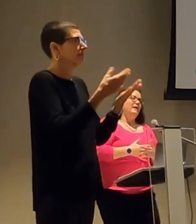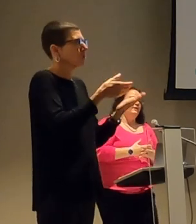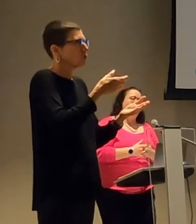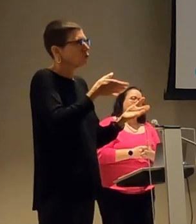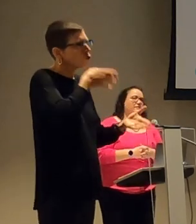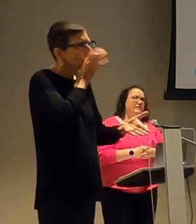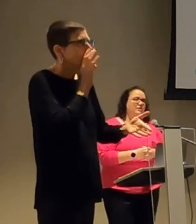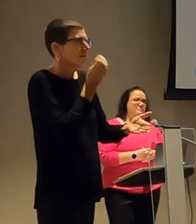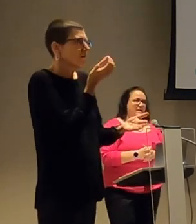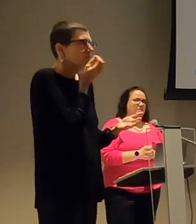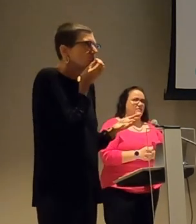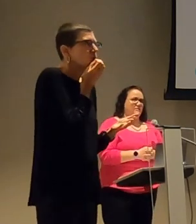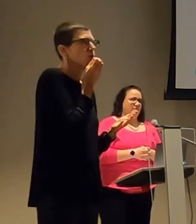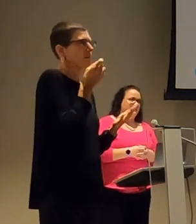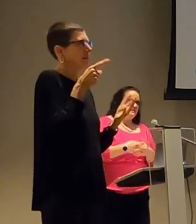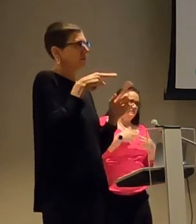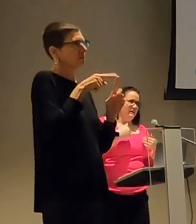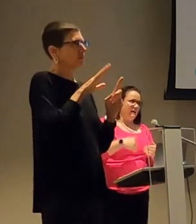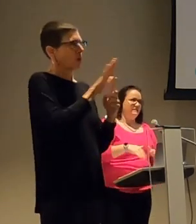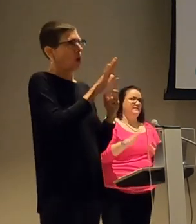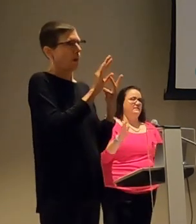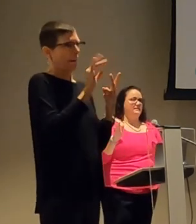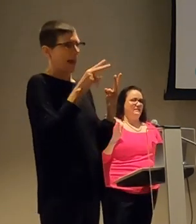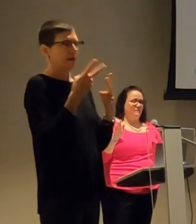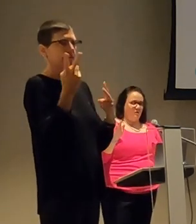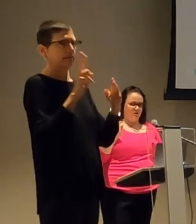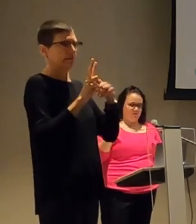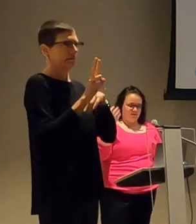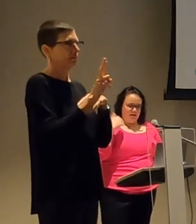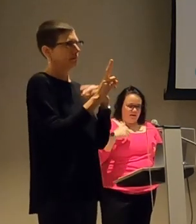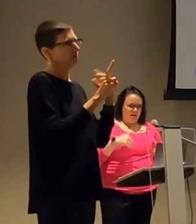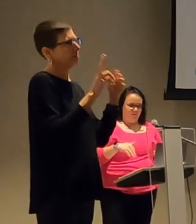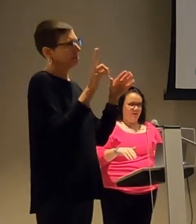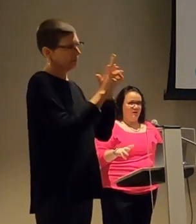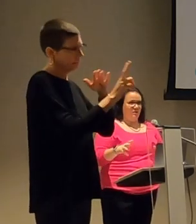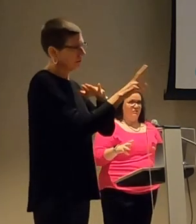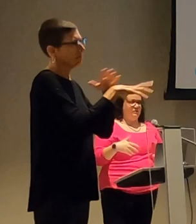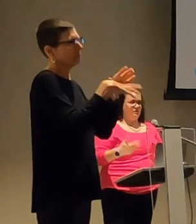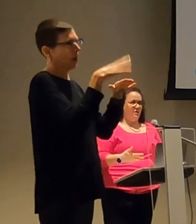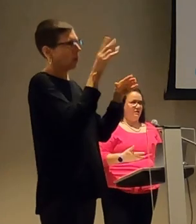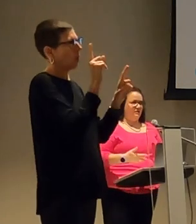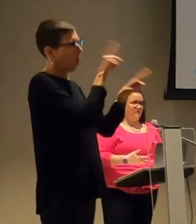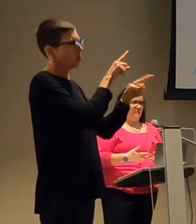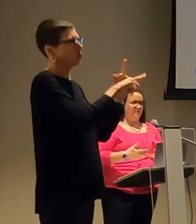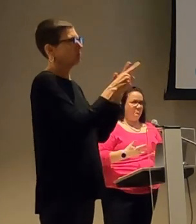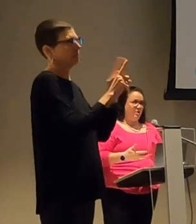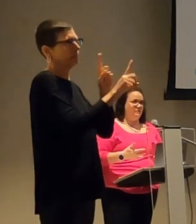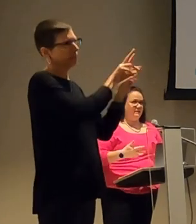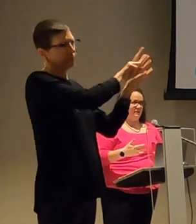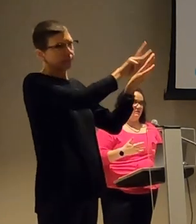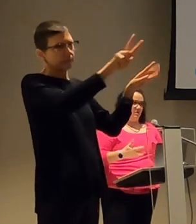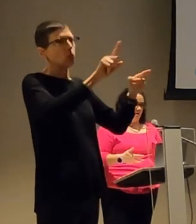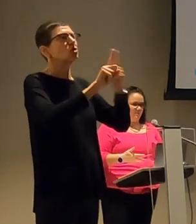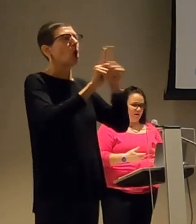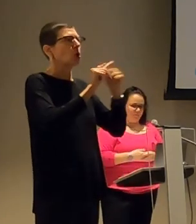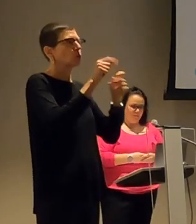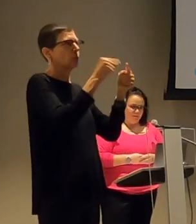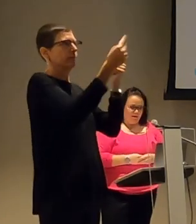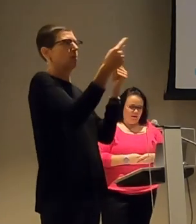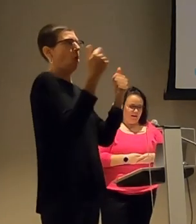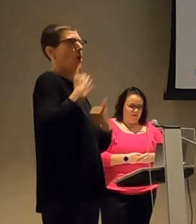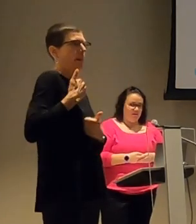food, and her and her maidservant exit the city walls and they go to talk to the opposing